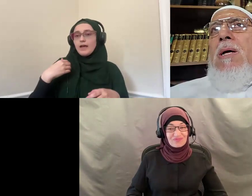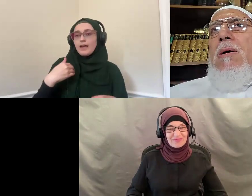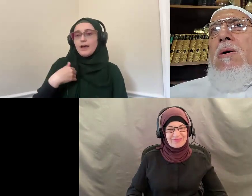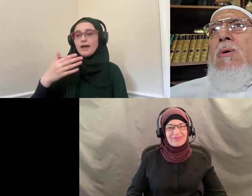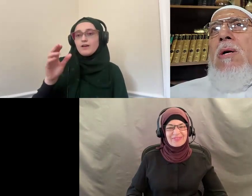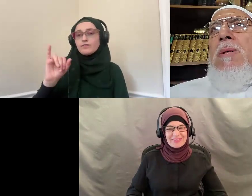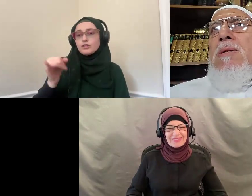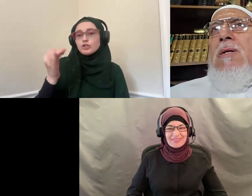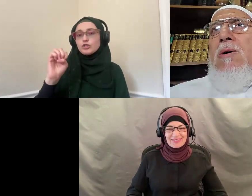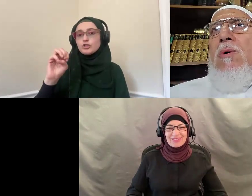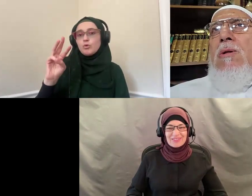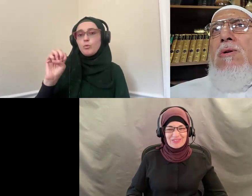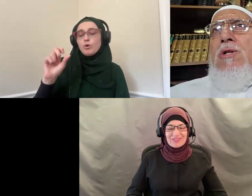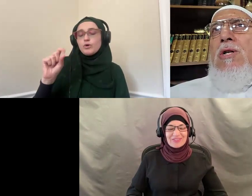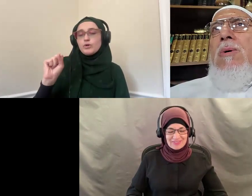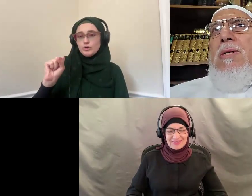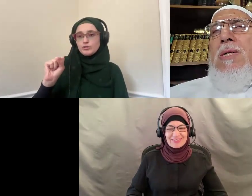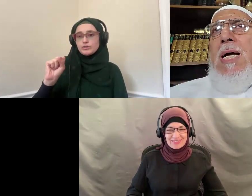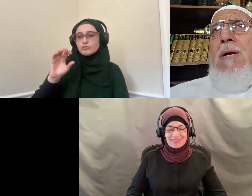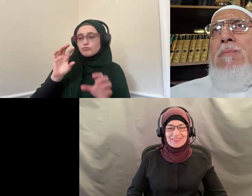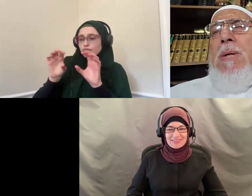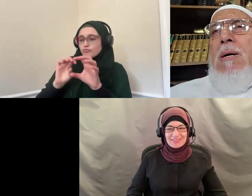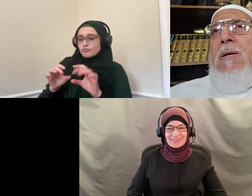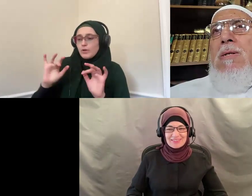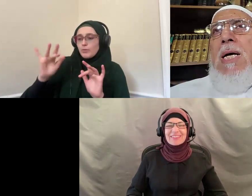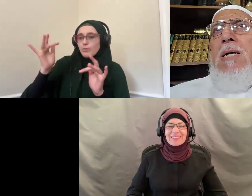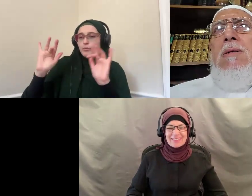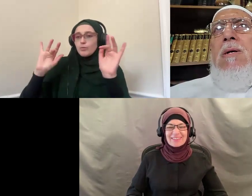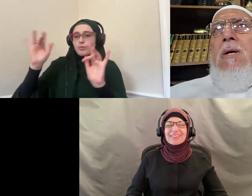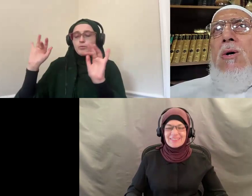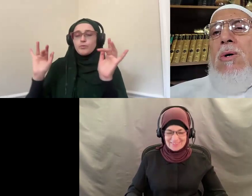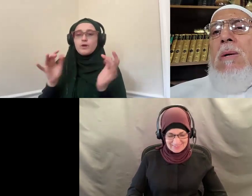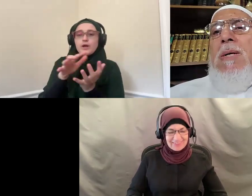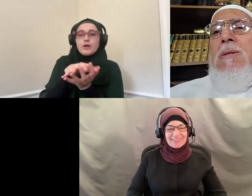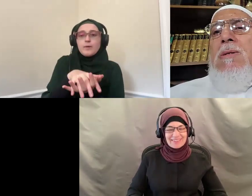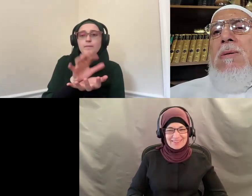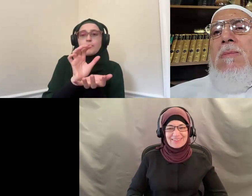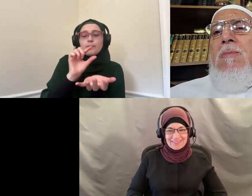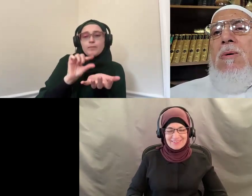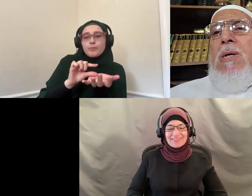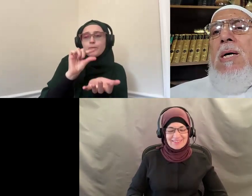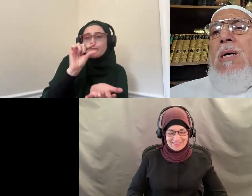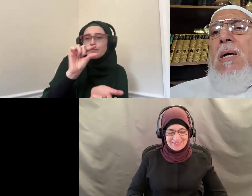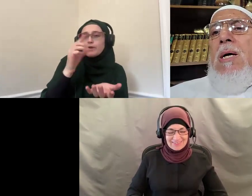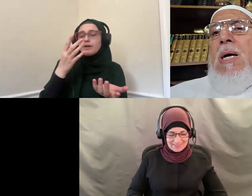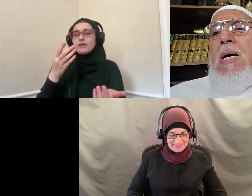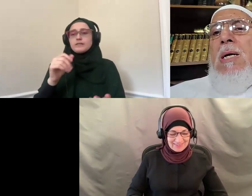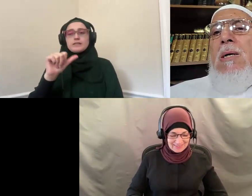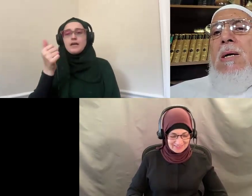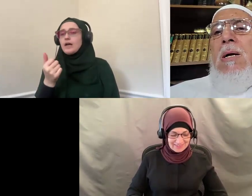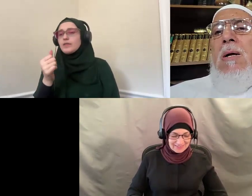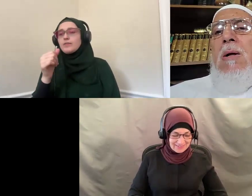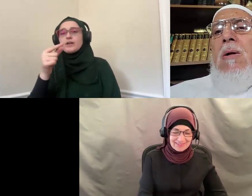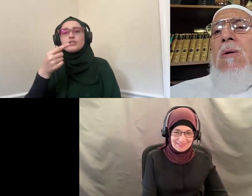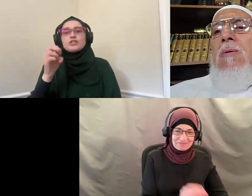will be ornamented with jewels and pearls and ornaments. Okay?